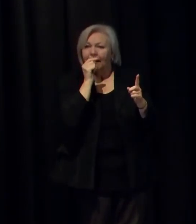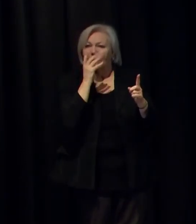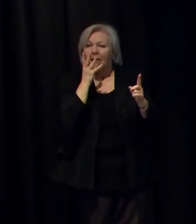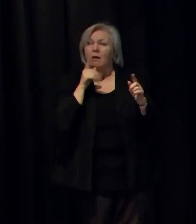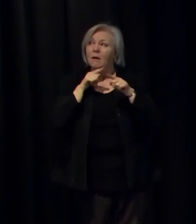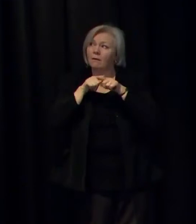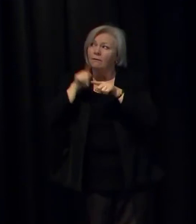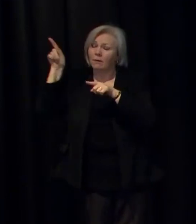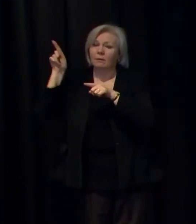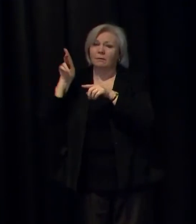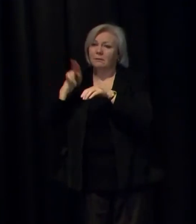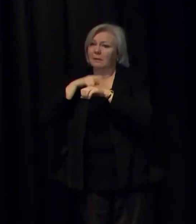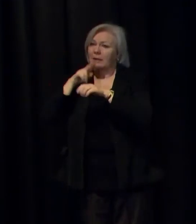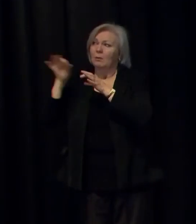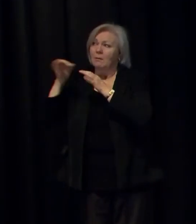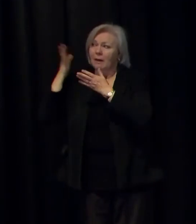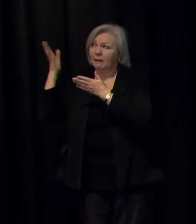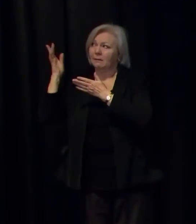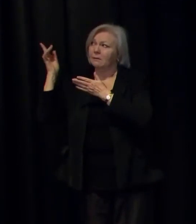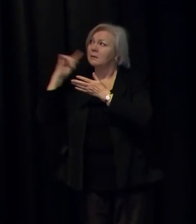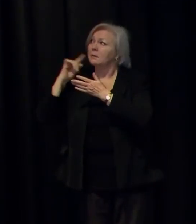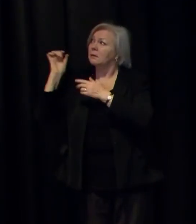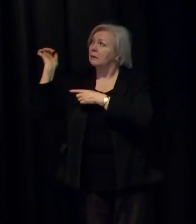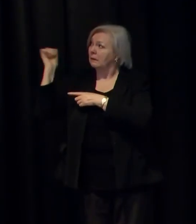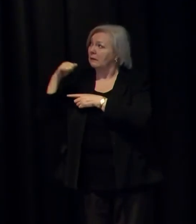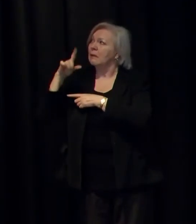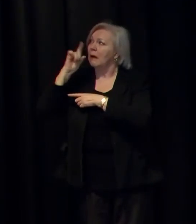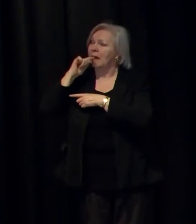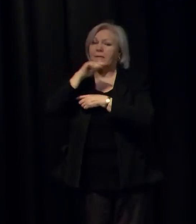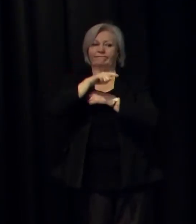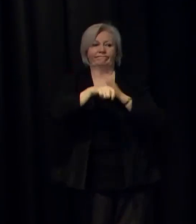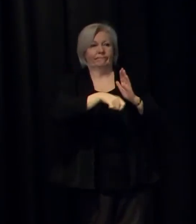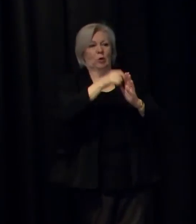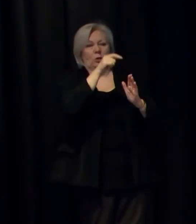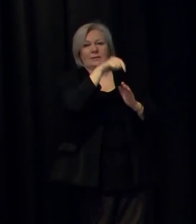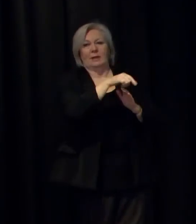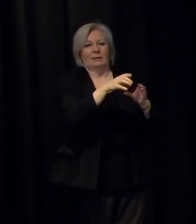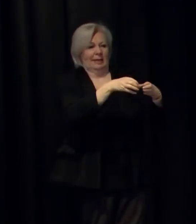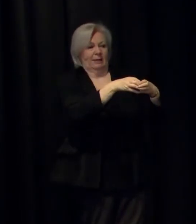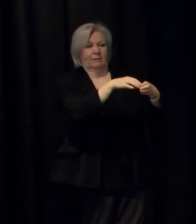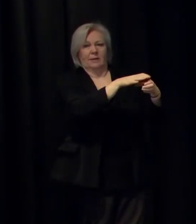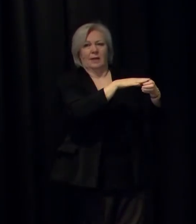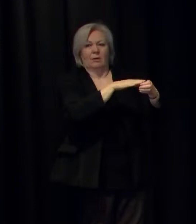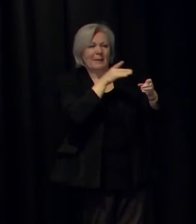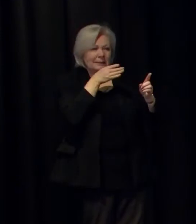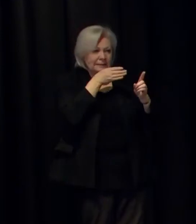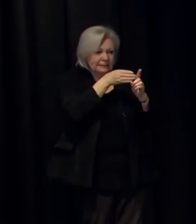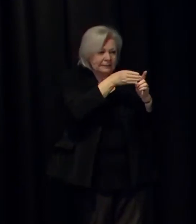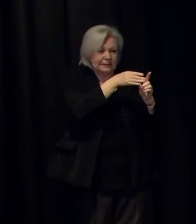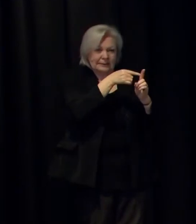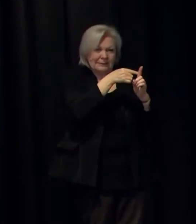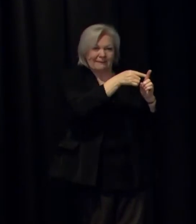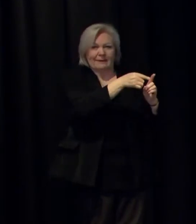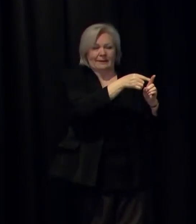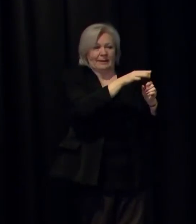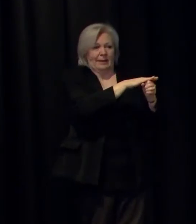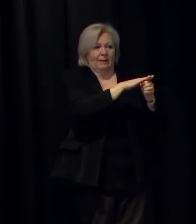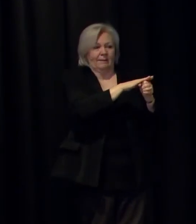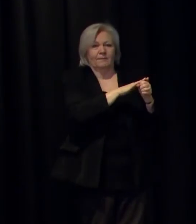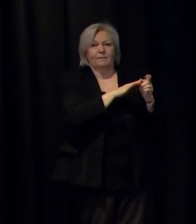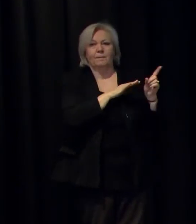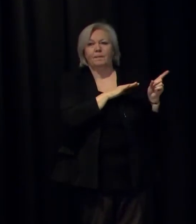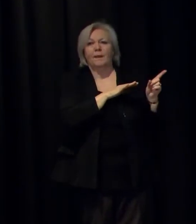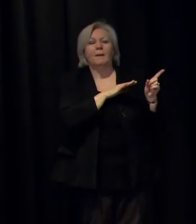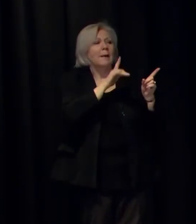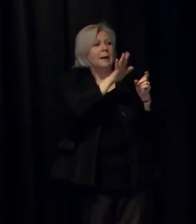plan, the national cabinet plan, there is the prospect of something that's quite focused, something that's quite targeted. But